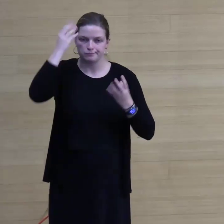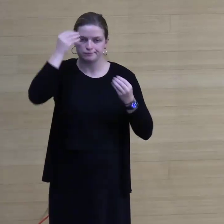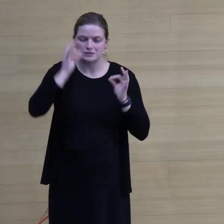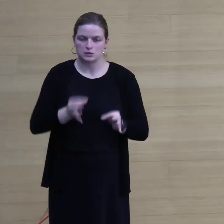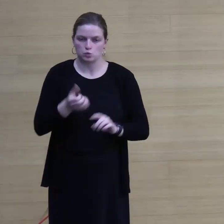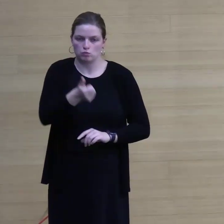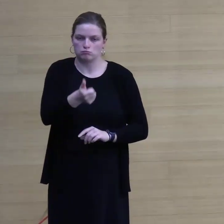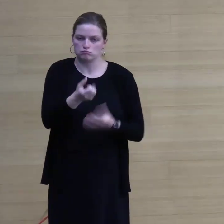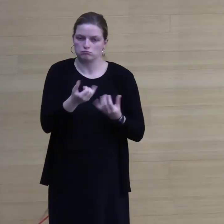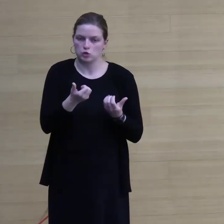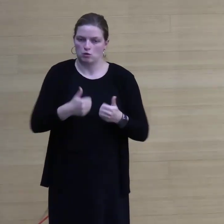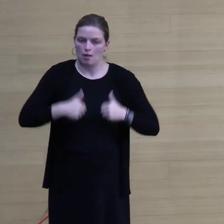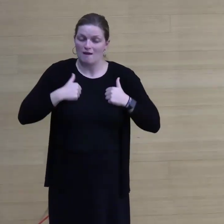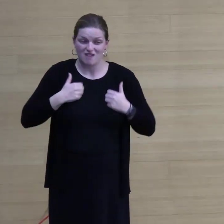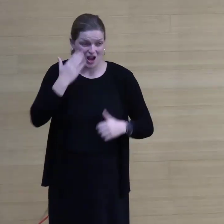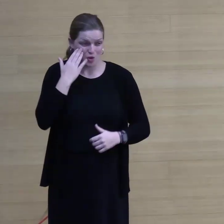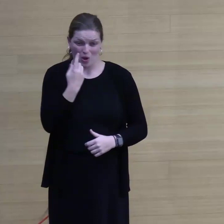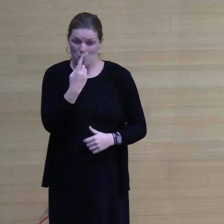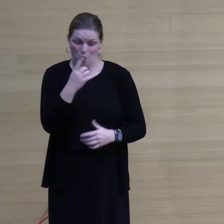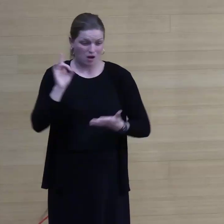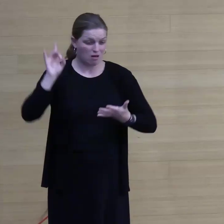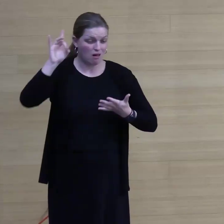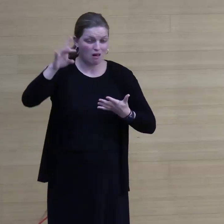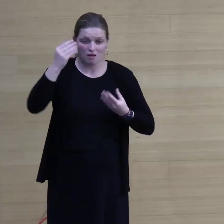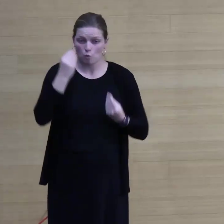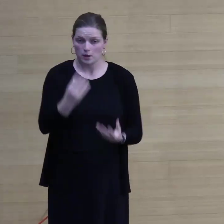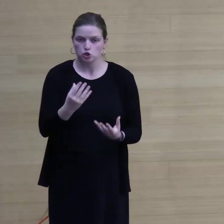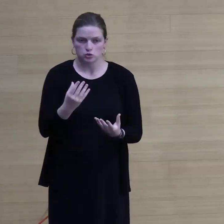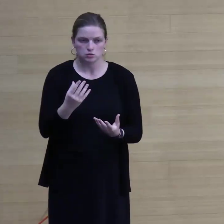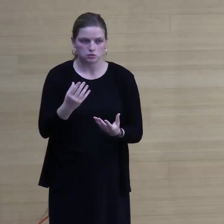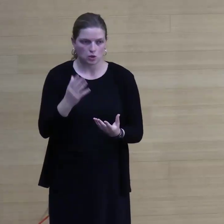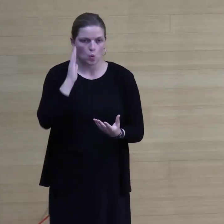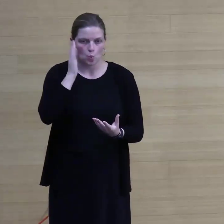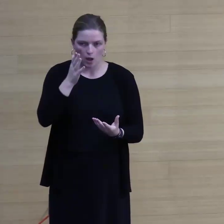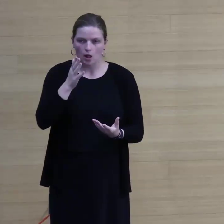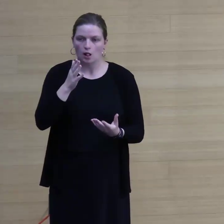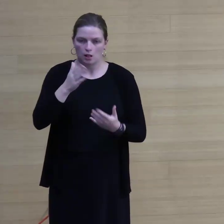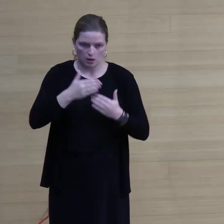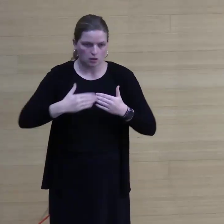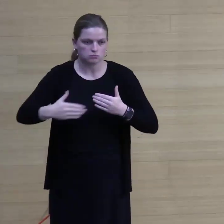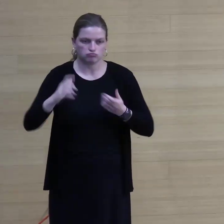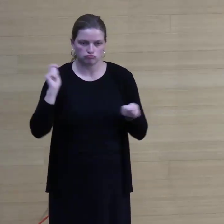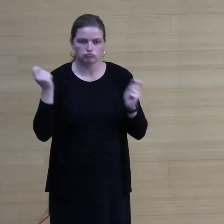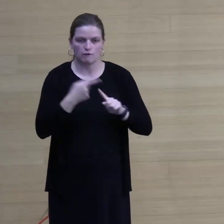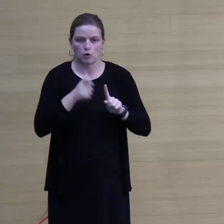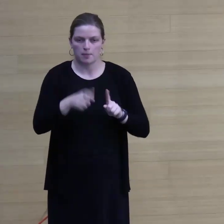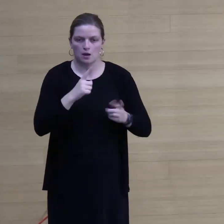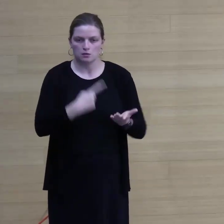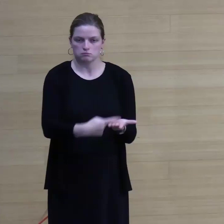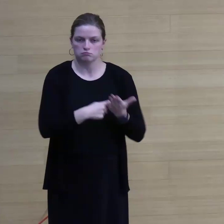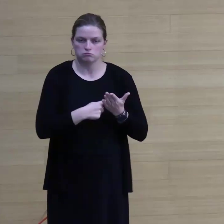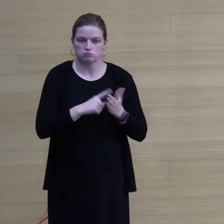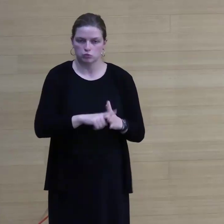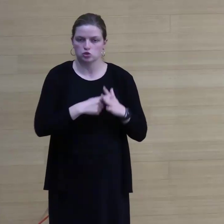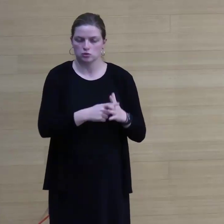her life. And I know that just that one little piece of information has and will change her life moving forward from the conversation we had.